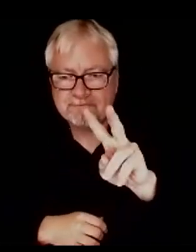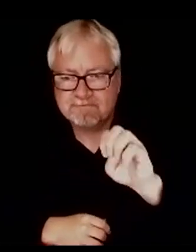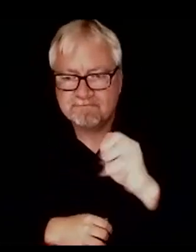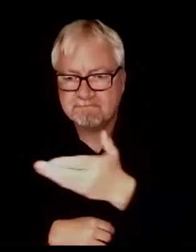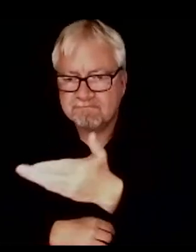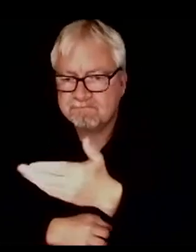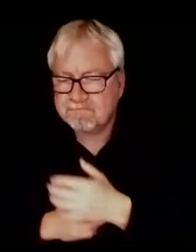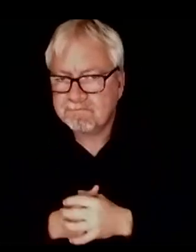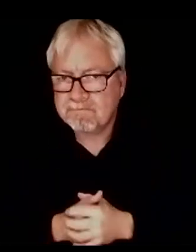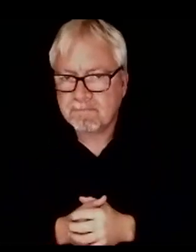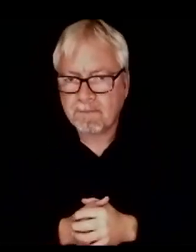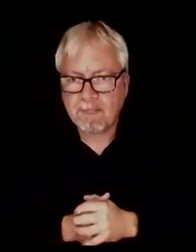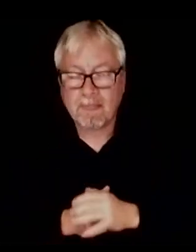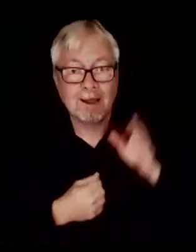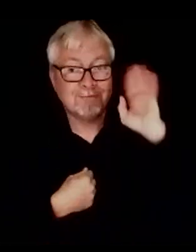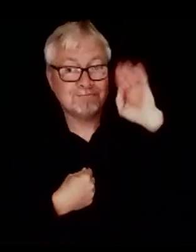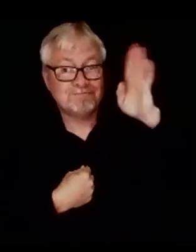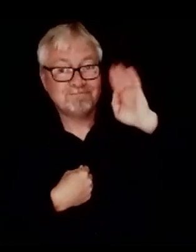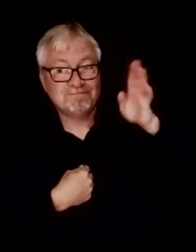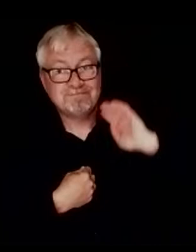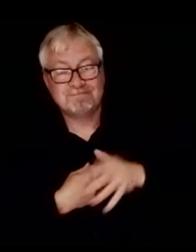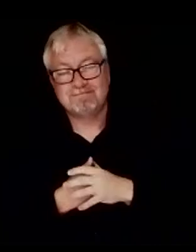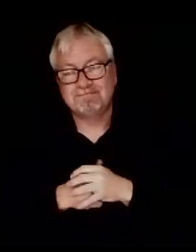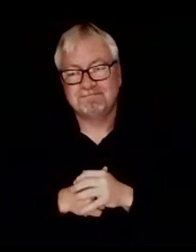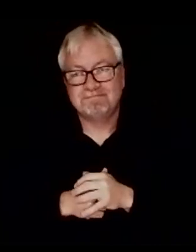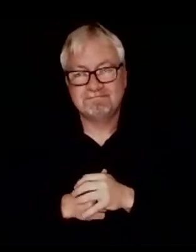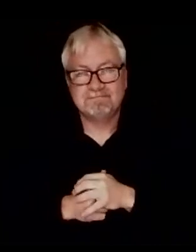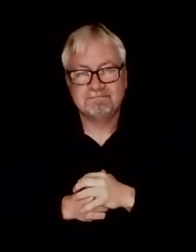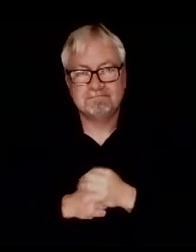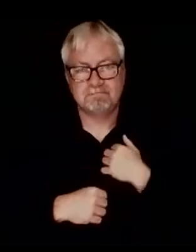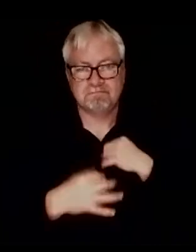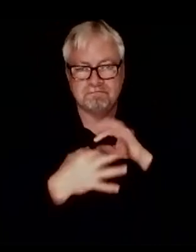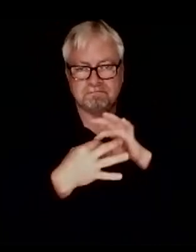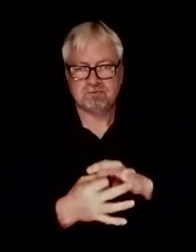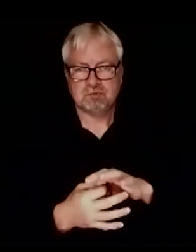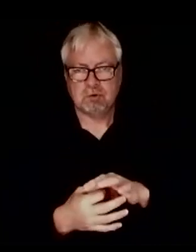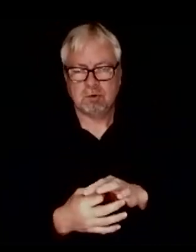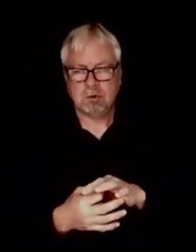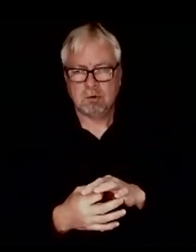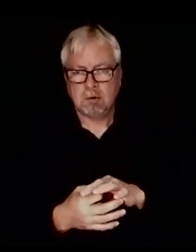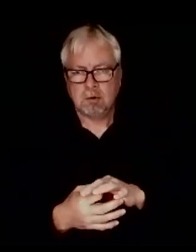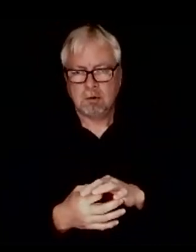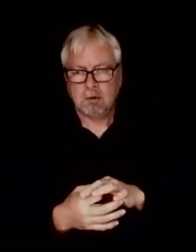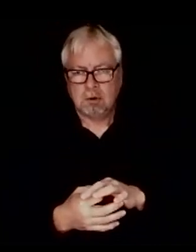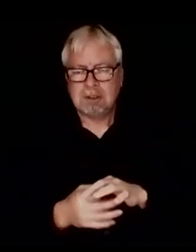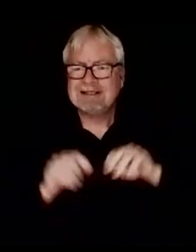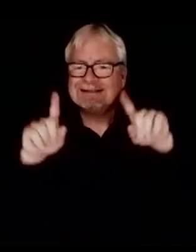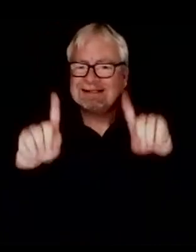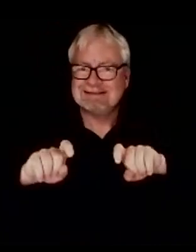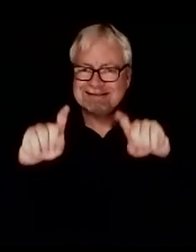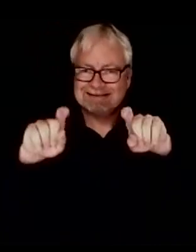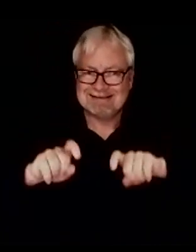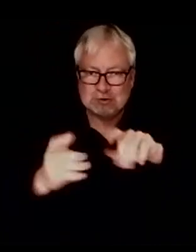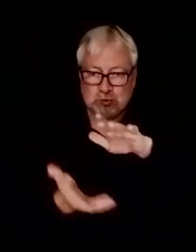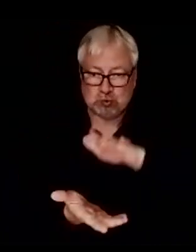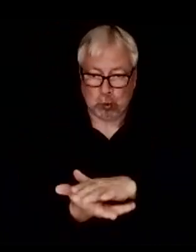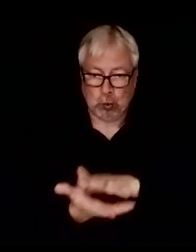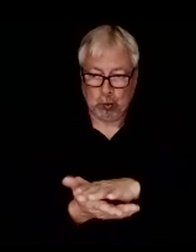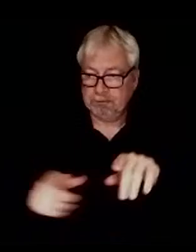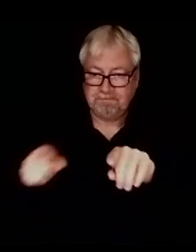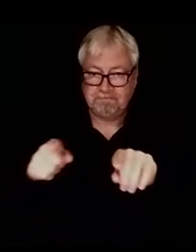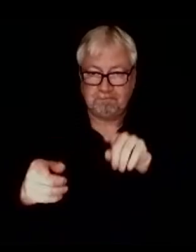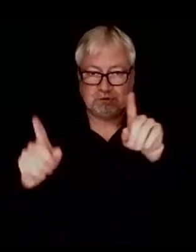Yes, hello. Regarding testing at schools, can you very quickly, because I'll have a follow-up, explain